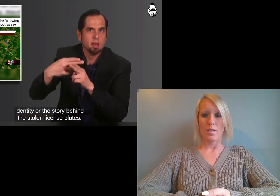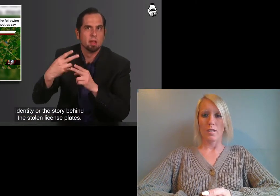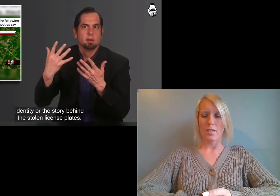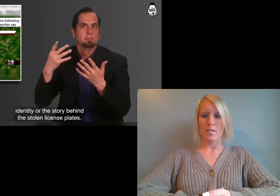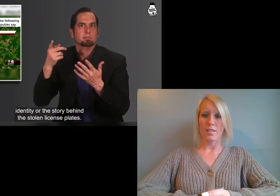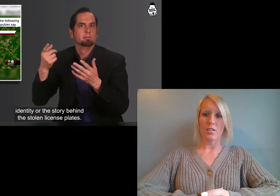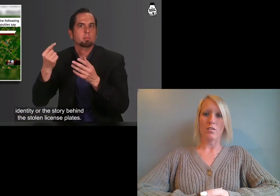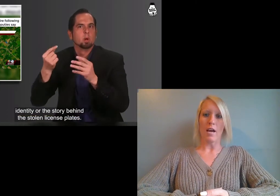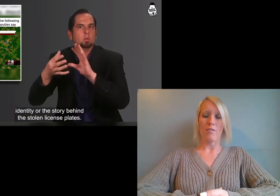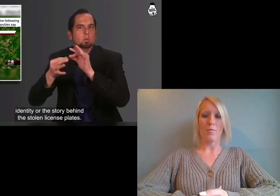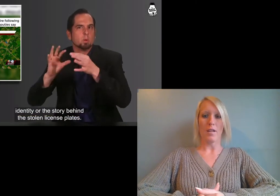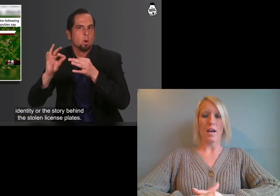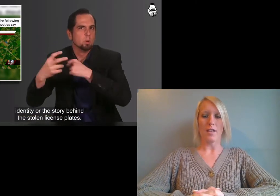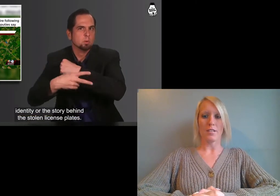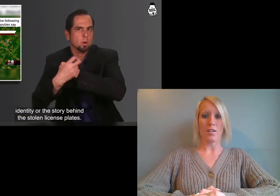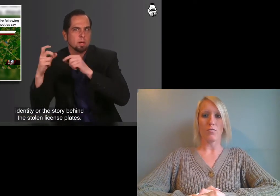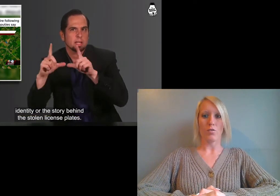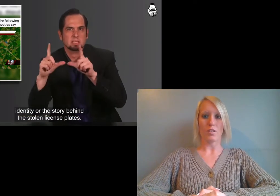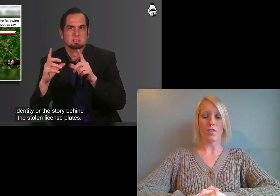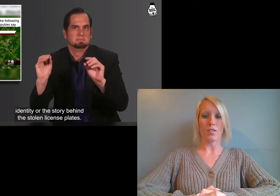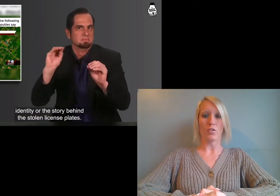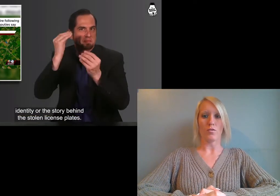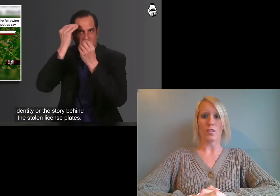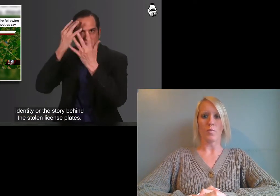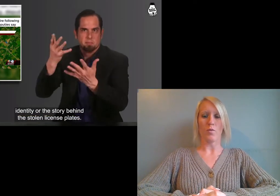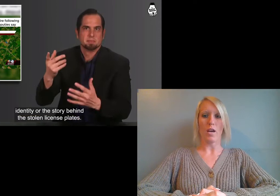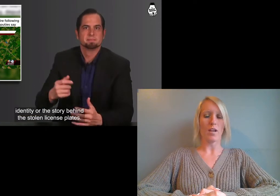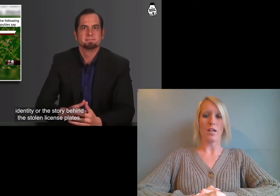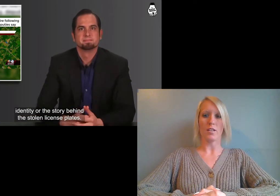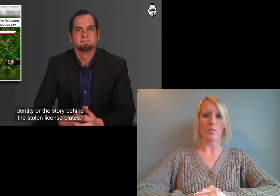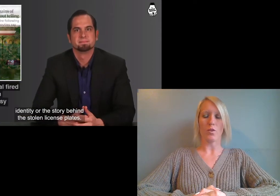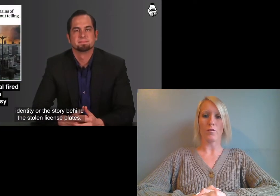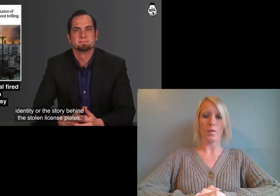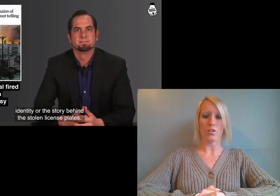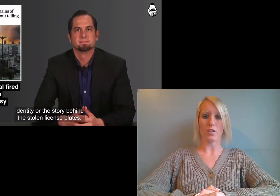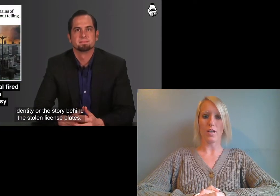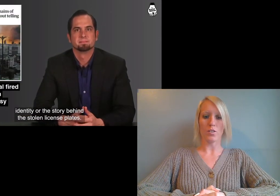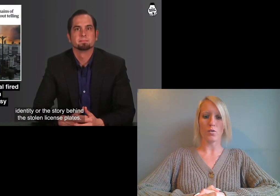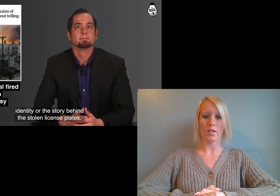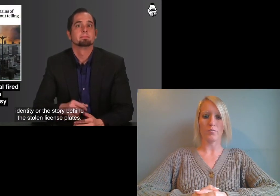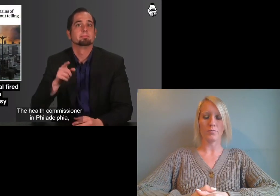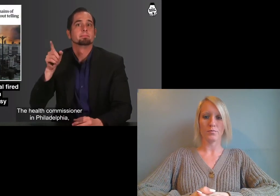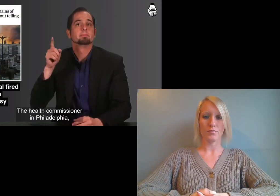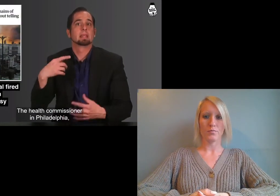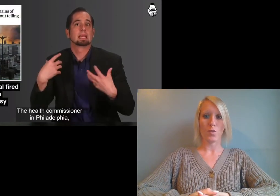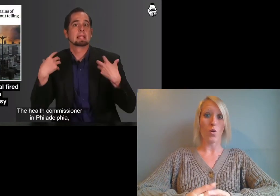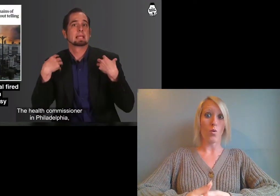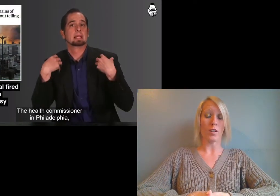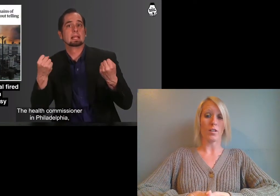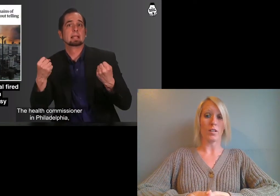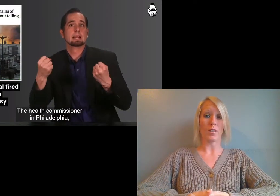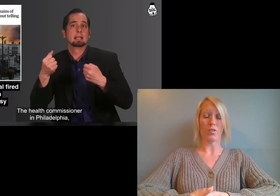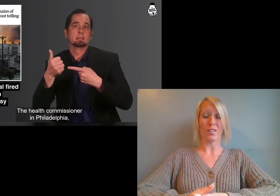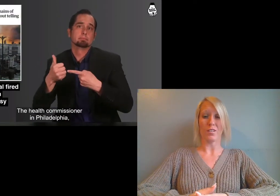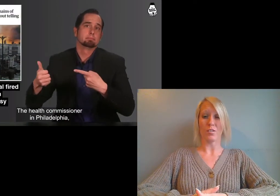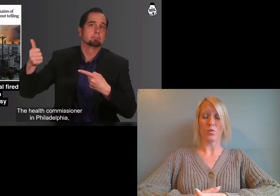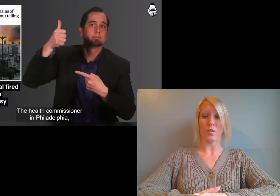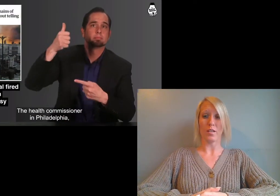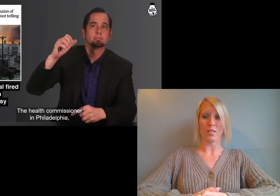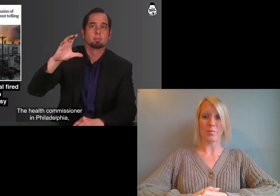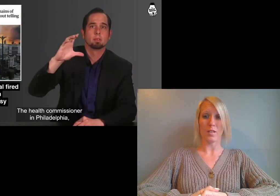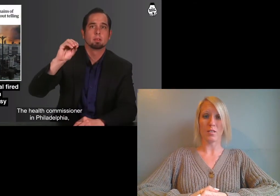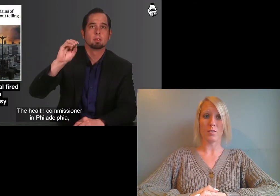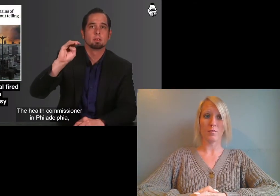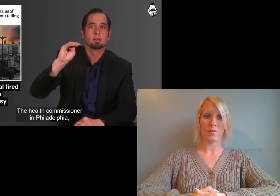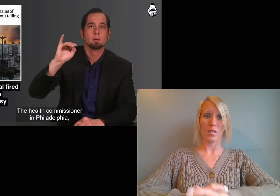The woman is still alive but has several serious injuries, but we haven't had any more information on that story or anything related to the